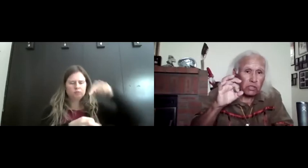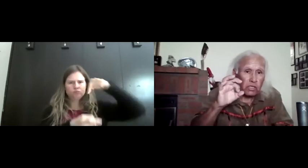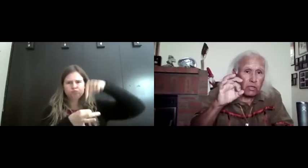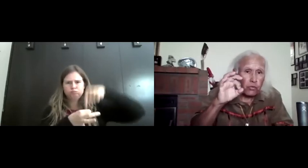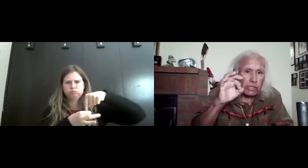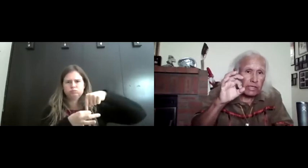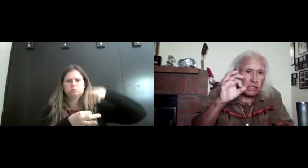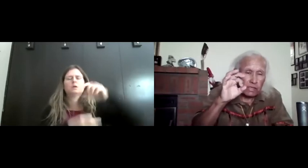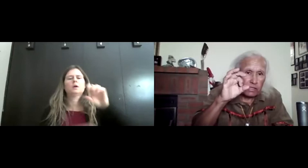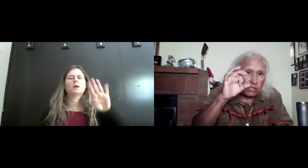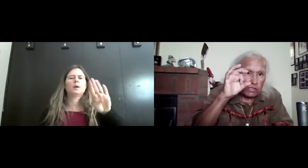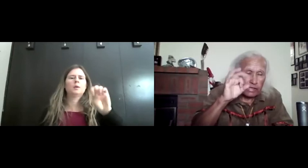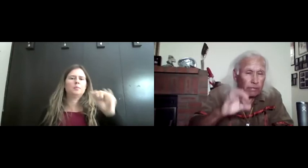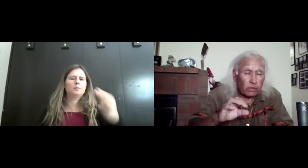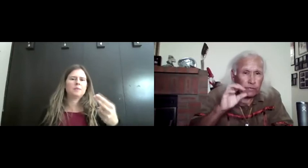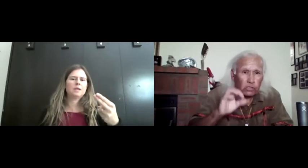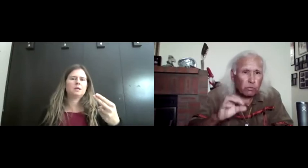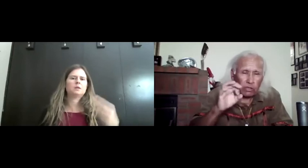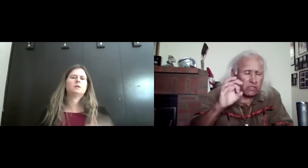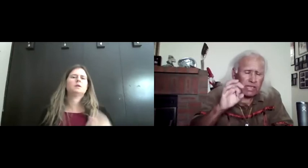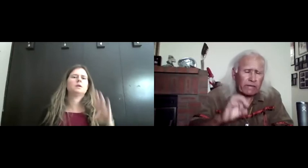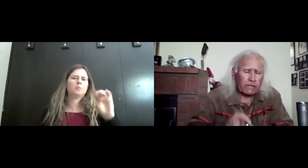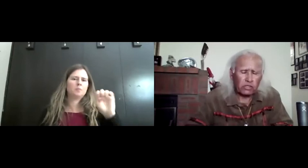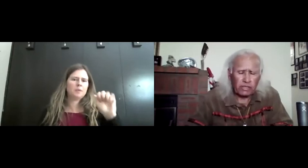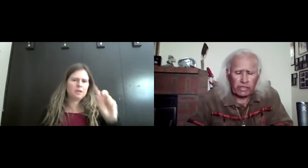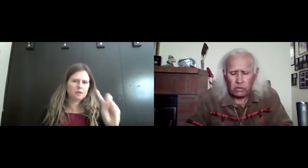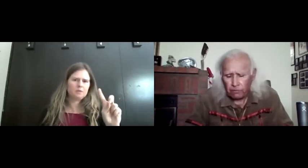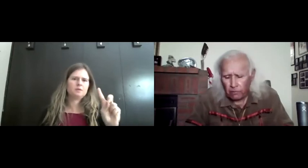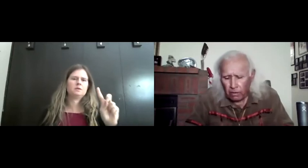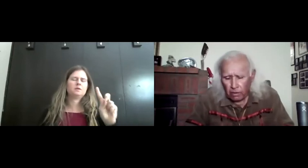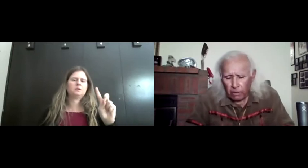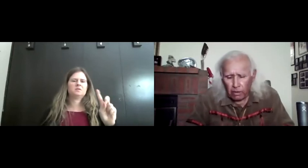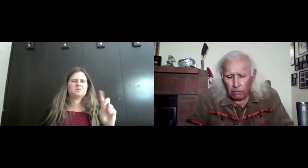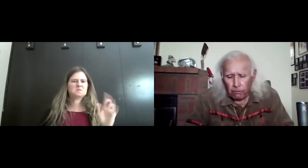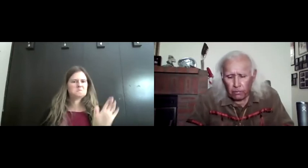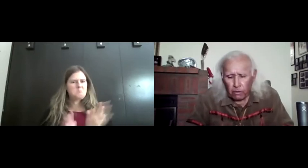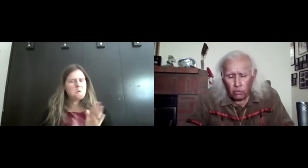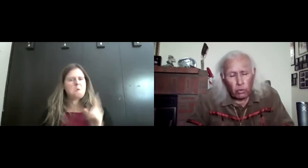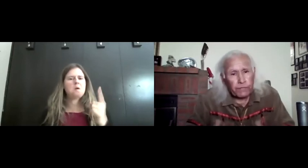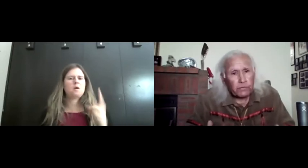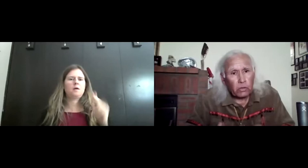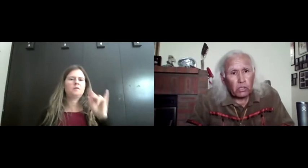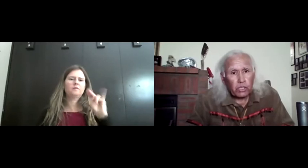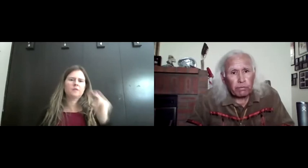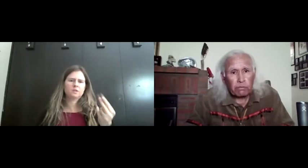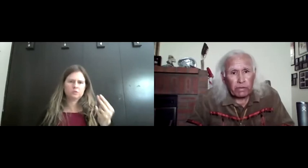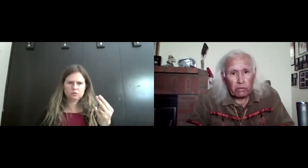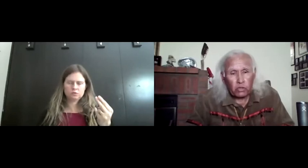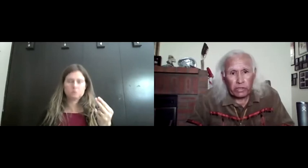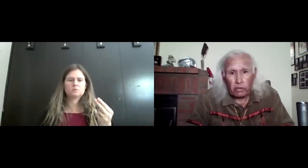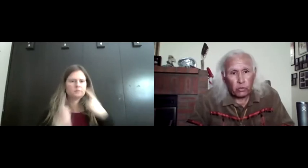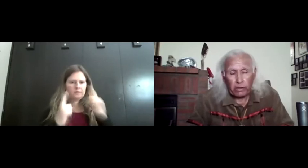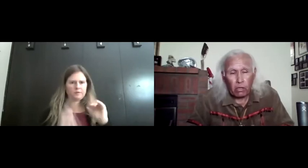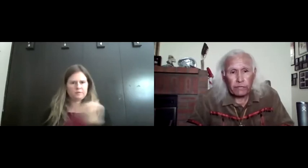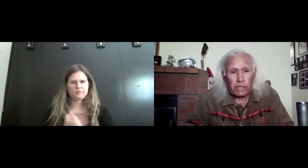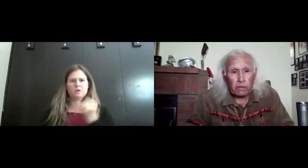inch, 3/8 of an inch in diameter, very small, less than a half inch in diameter. So we're famous for our shell bead money that was